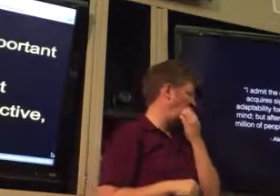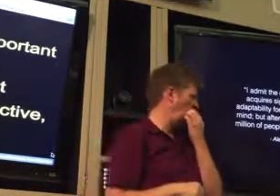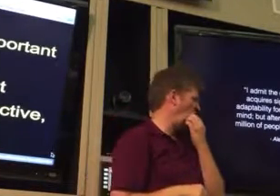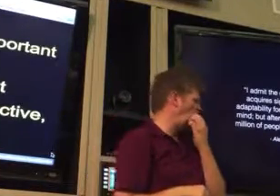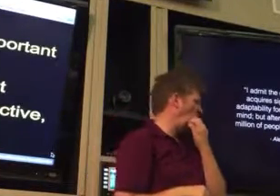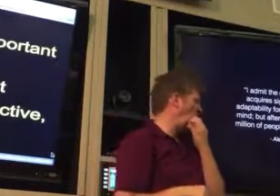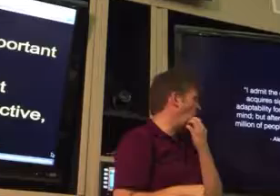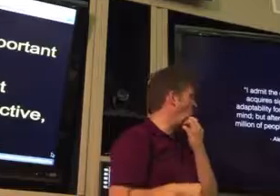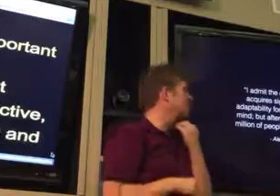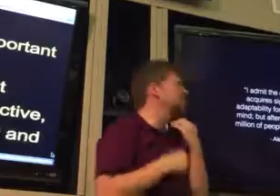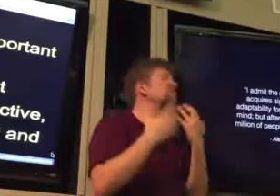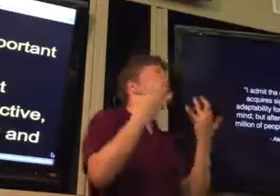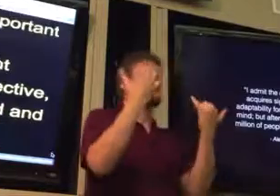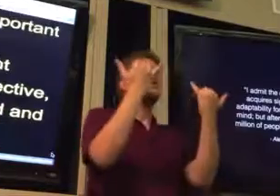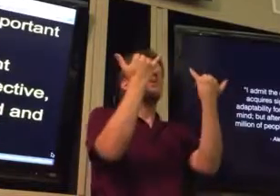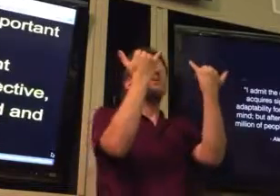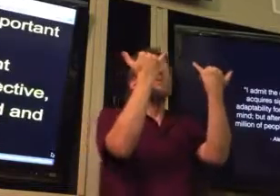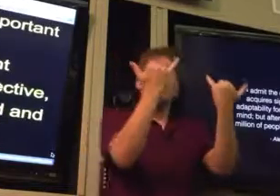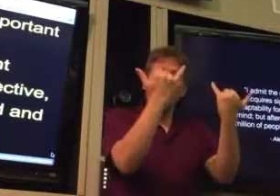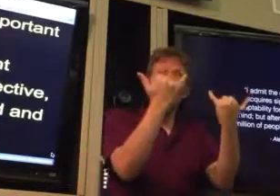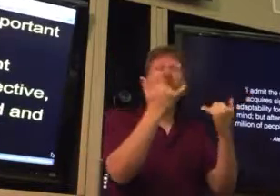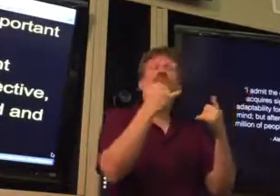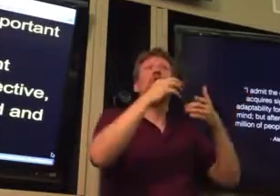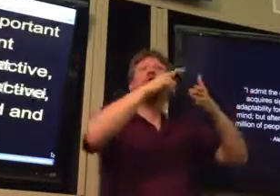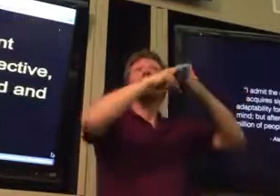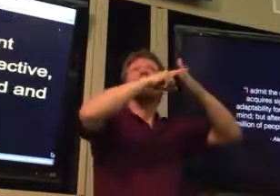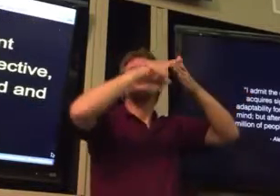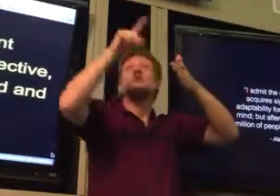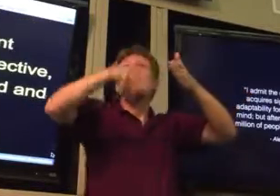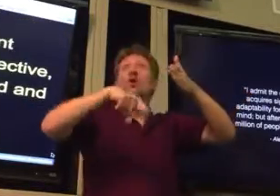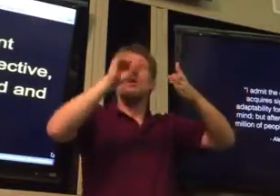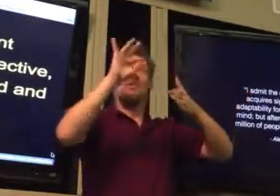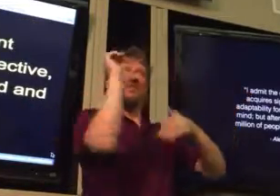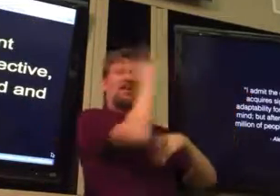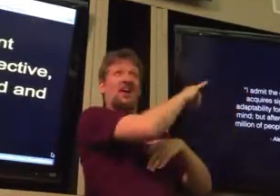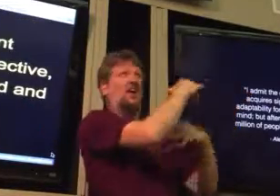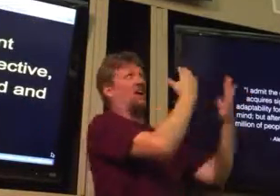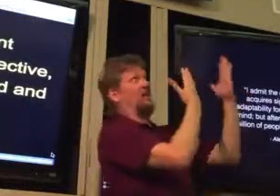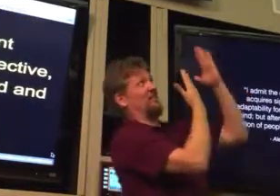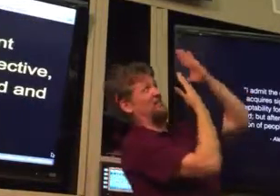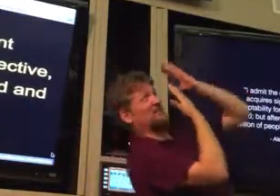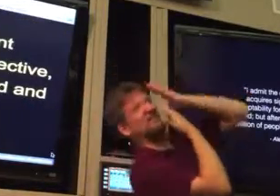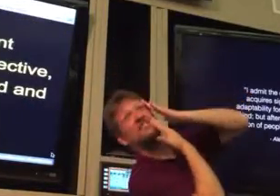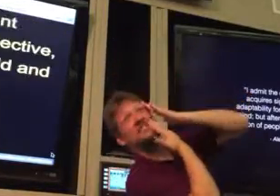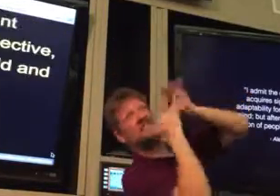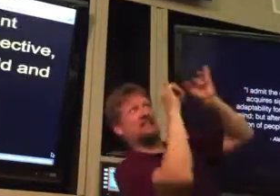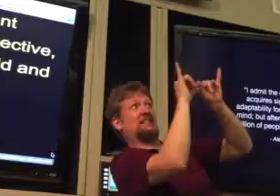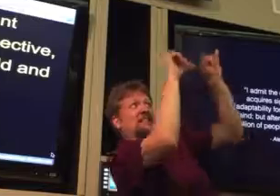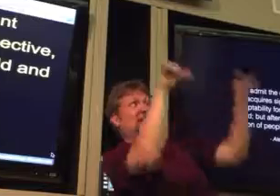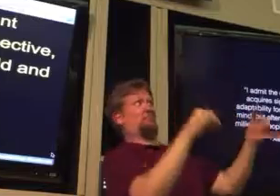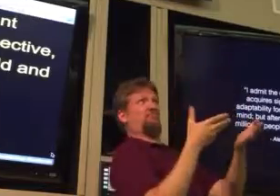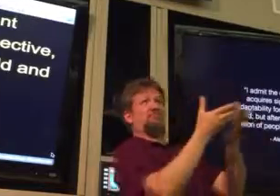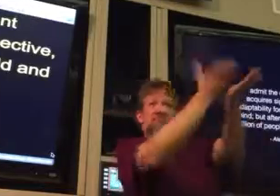a much less smarter and more poorer type of place. So that kind